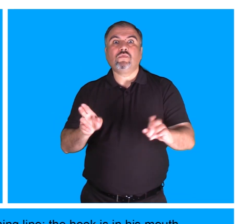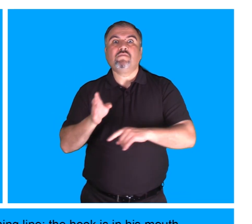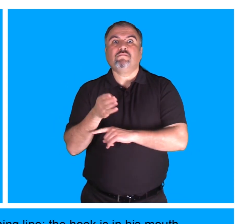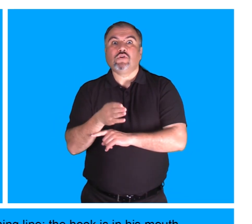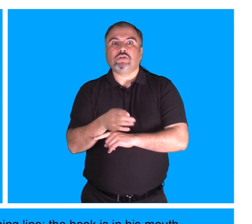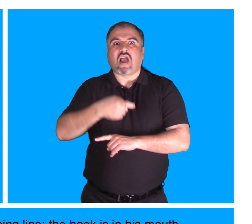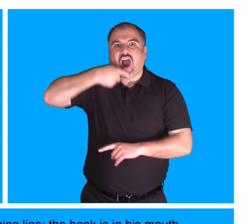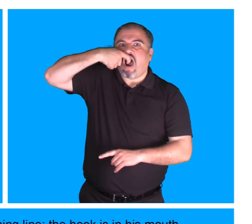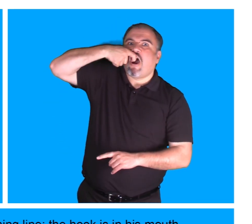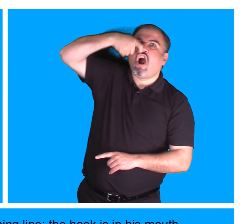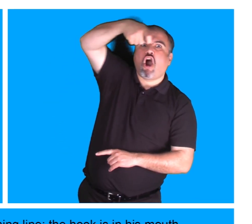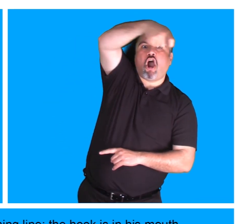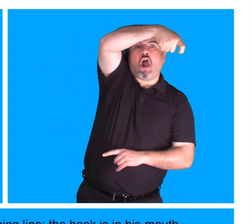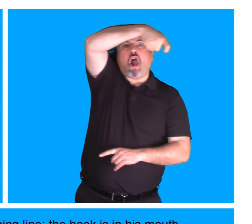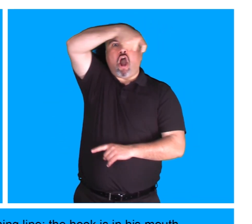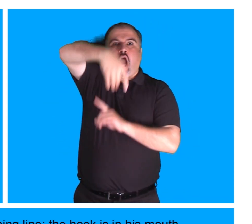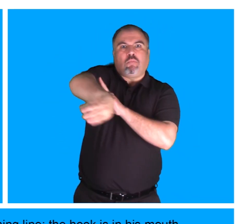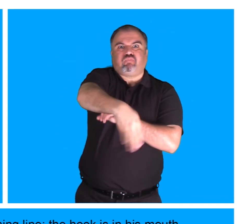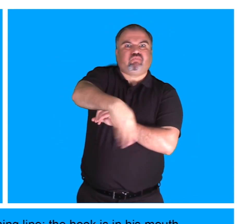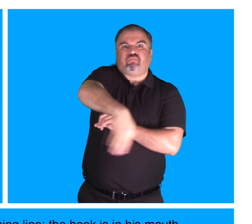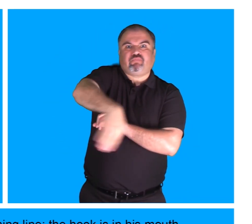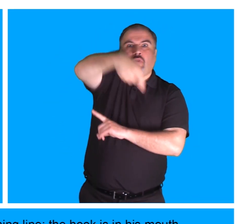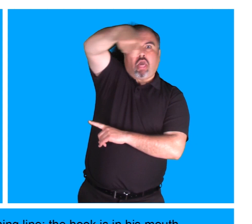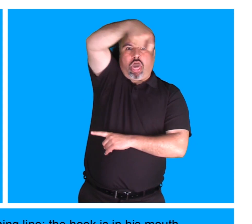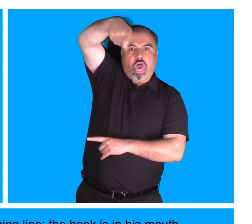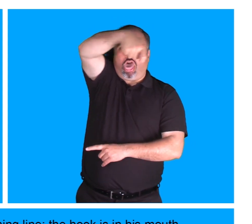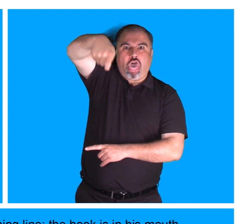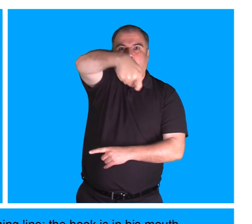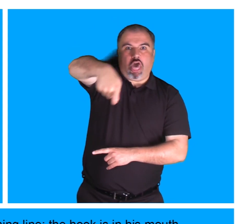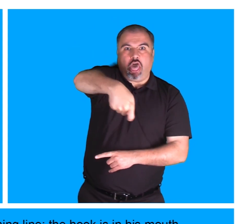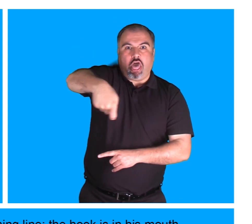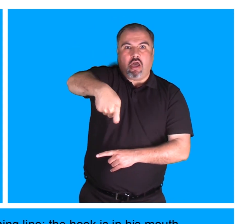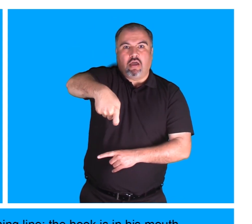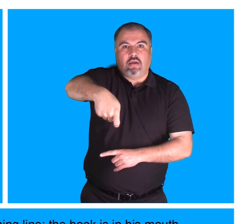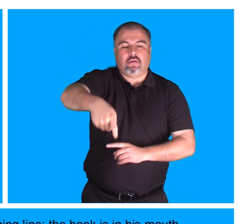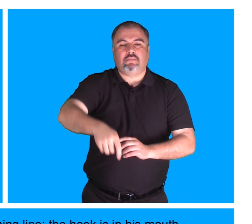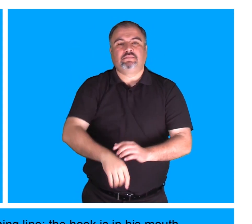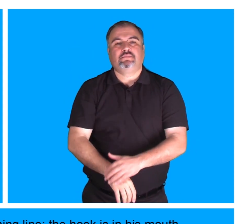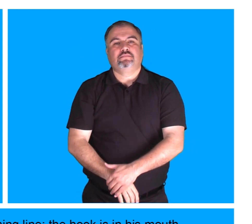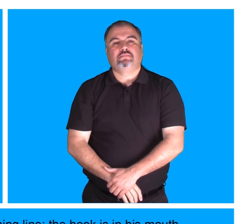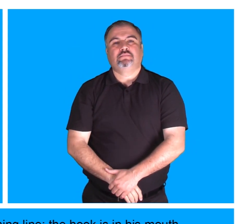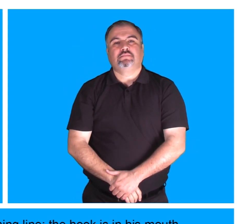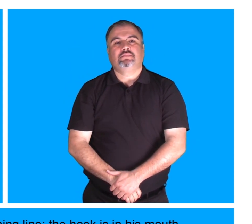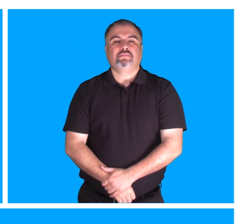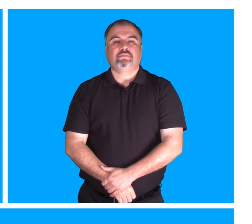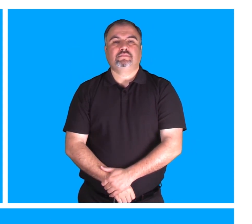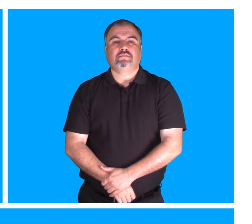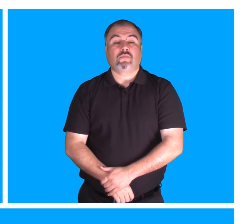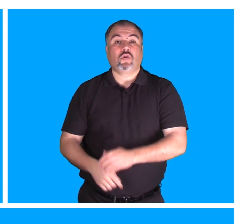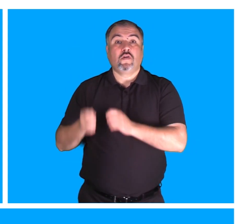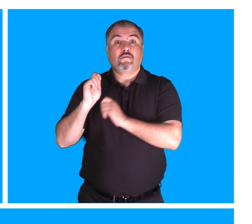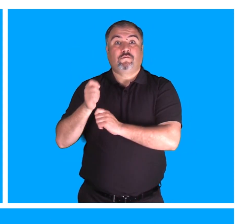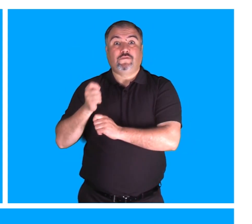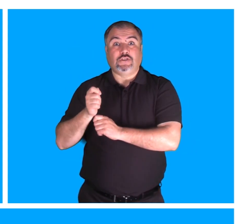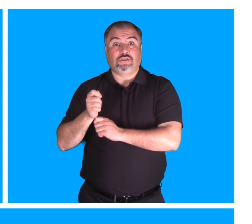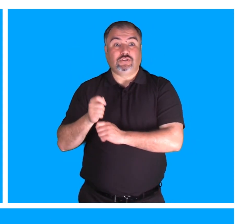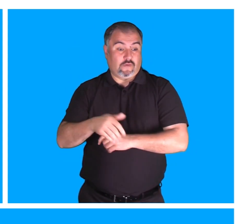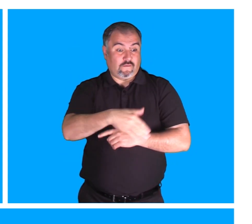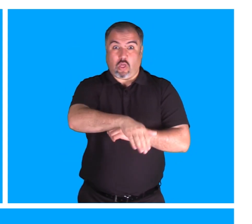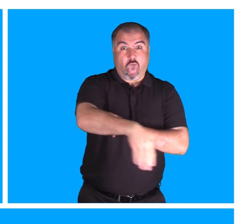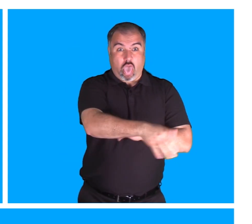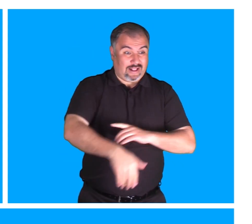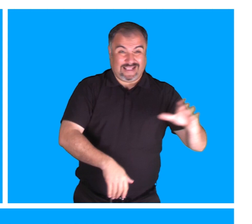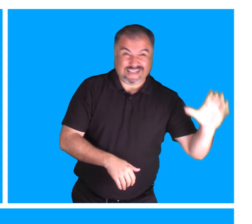is a fish we caught. Here the fish is dangling from the fishing line and wriggling furiously. The fisherman here